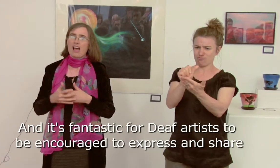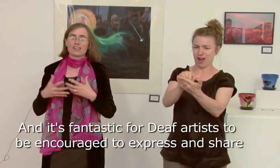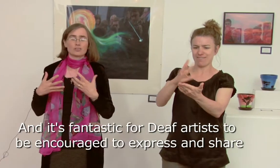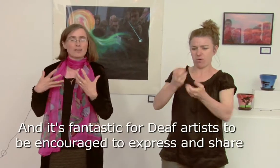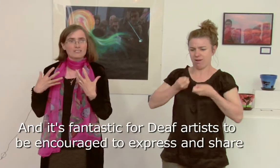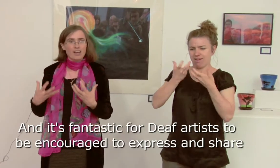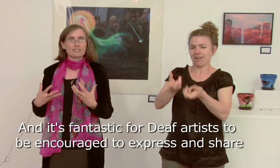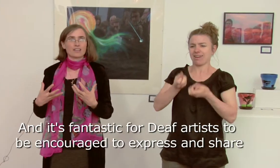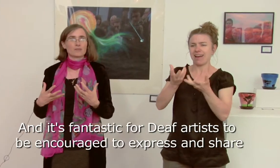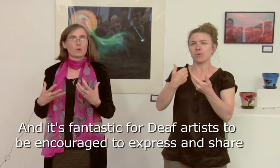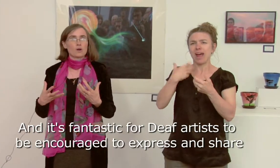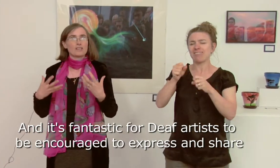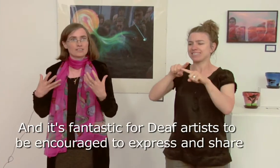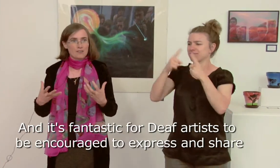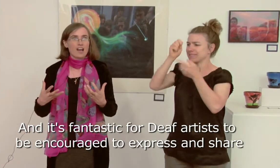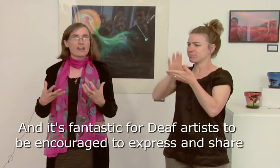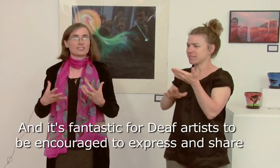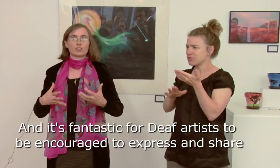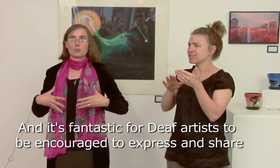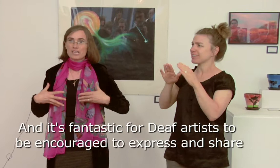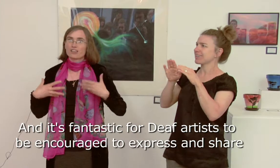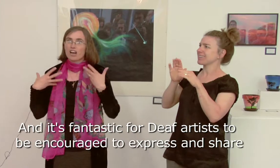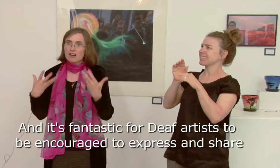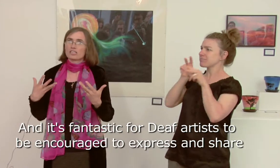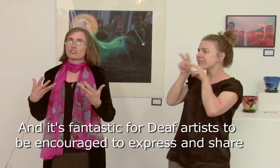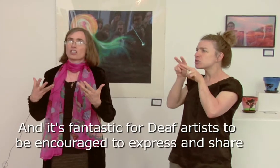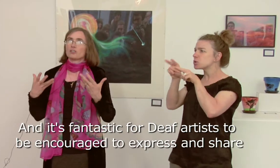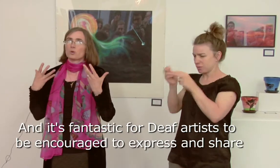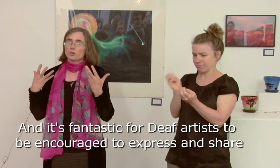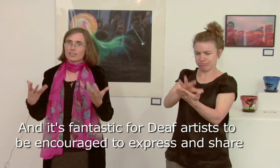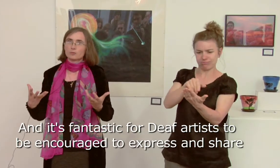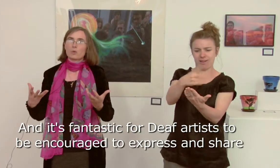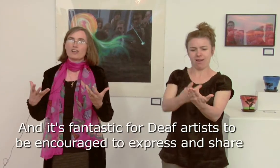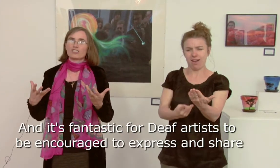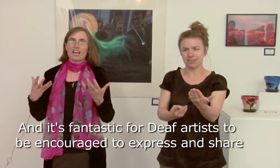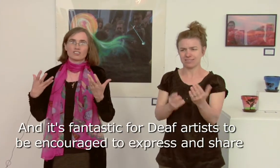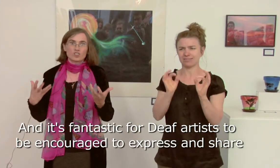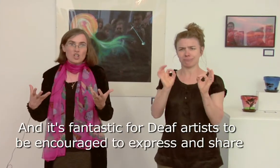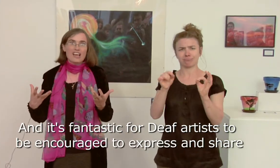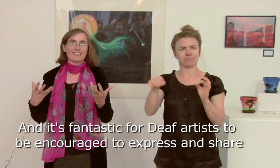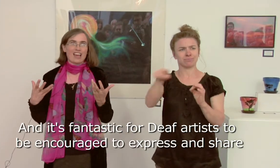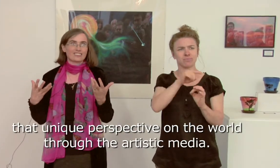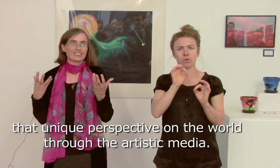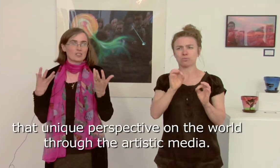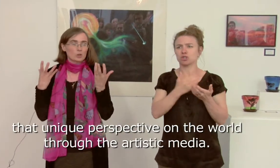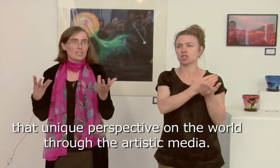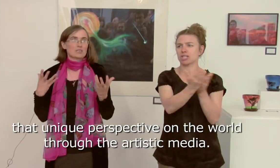And it's fantastic for deaf artists to be encouraged to express and share that unique